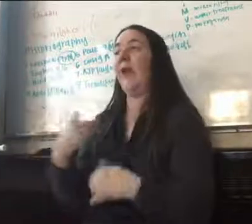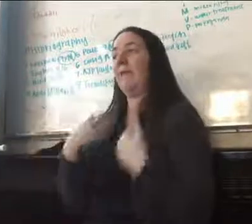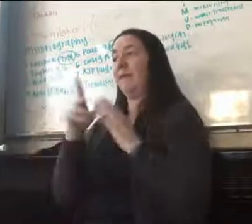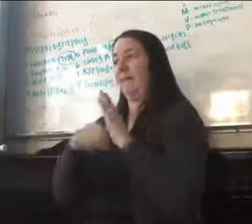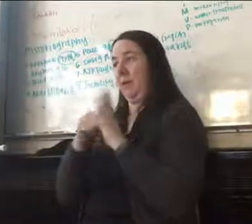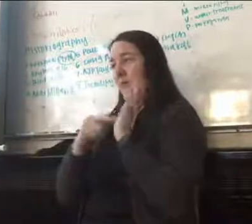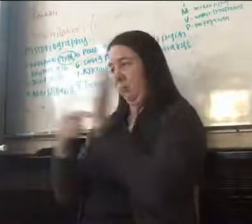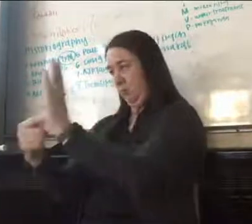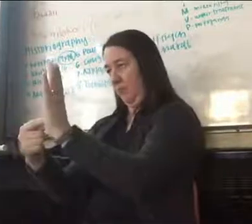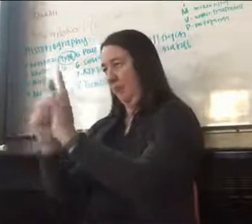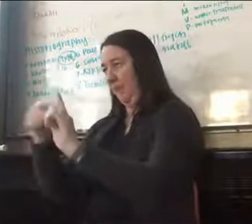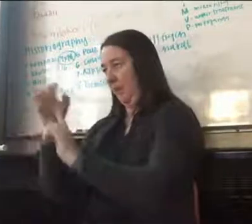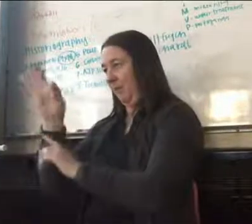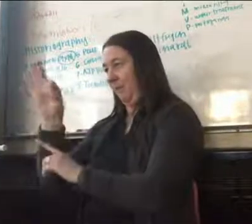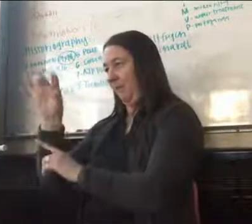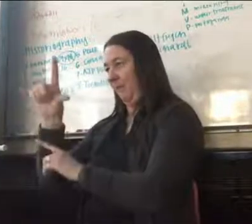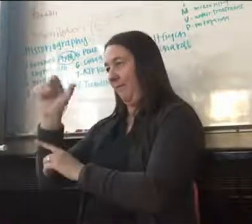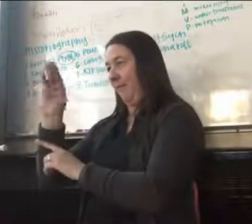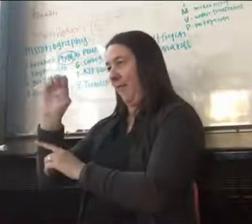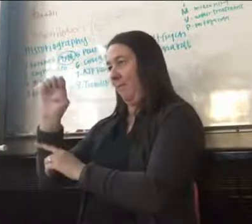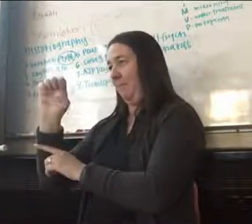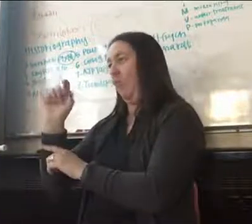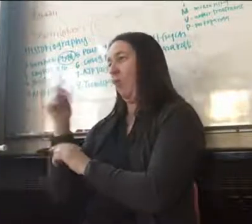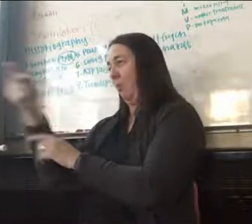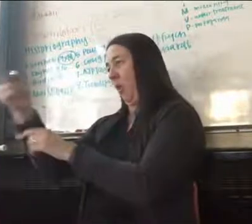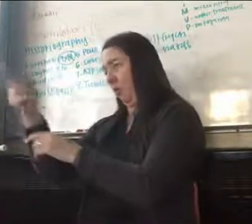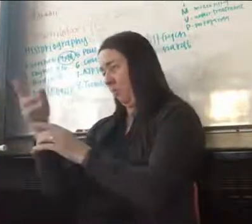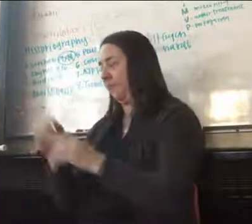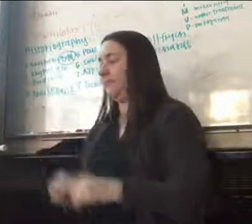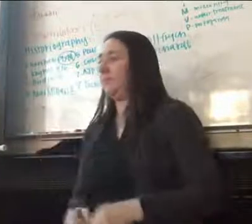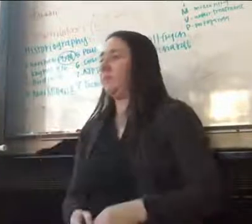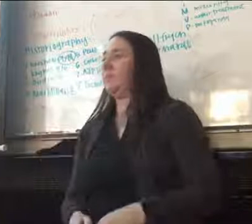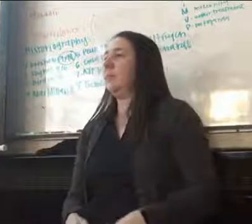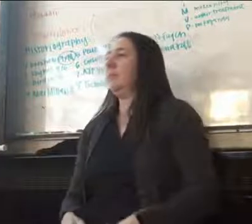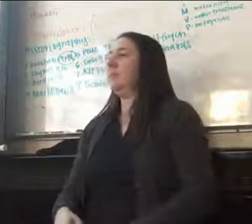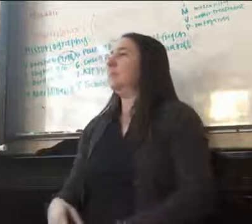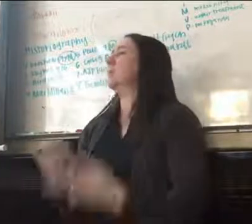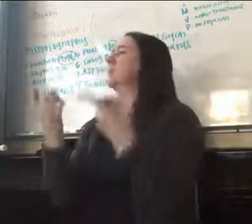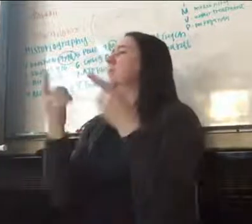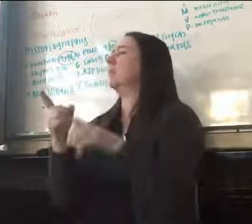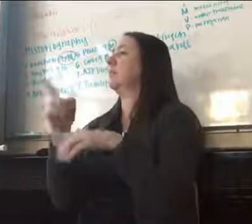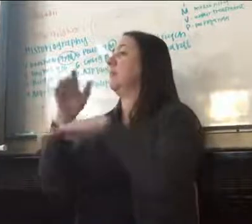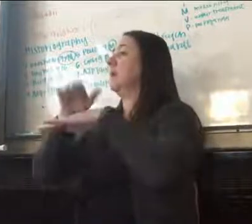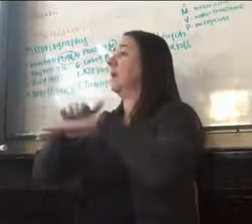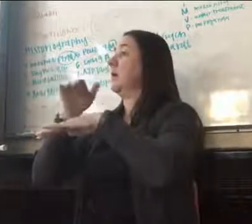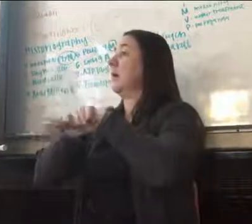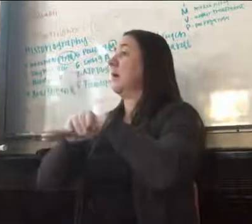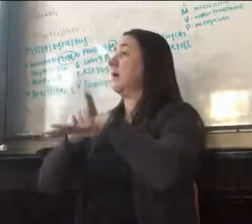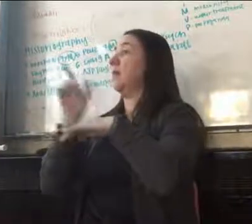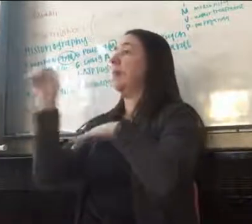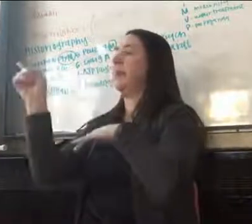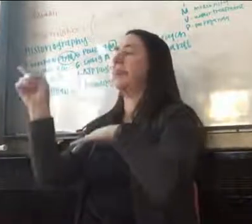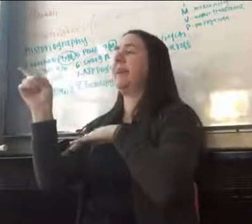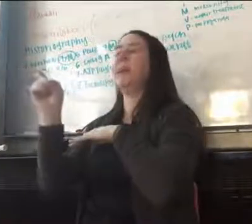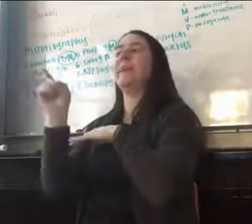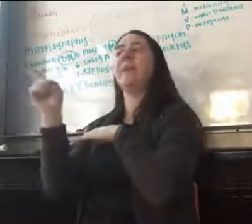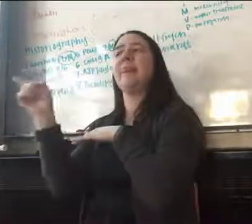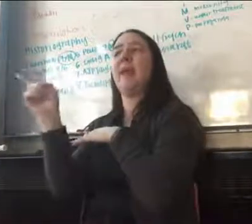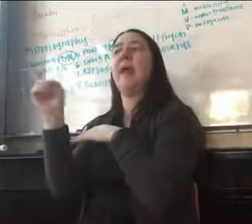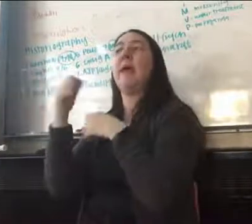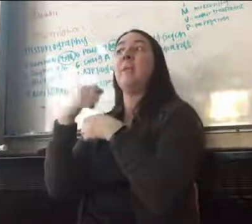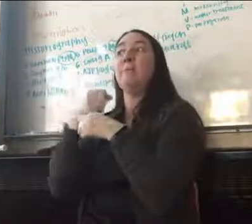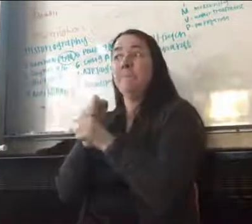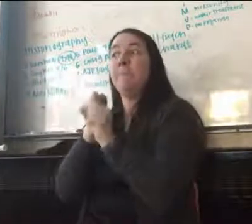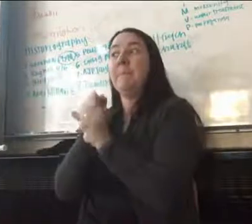show you about the flamethrowers. Basically what happened is that these guys in England recreated a World War I era